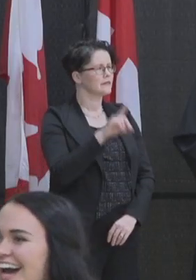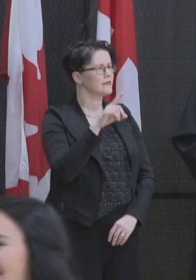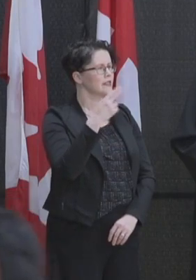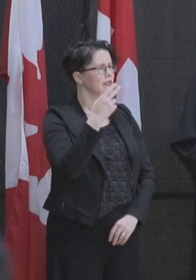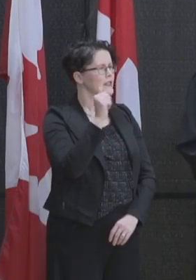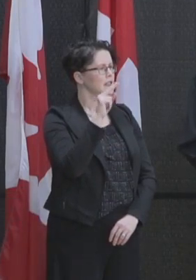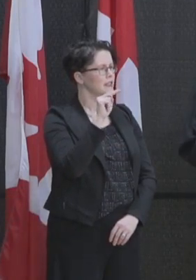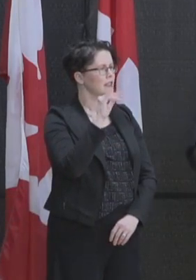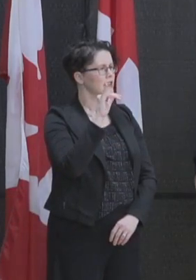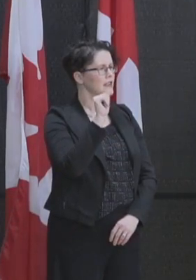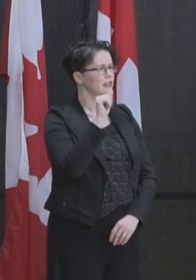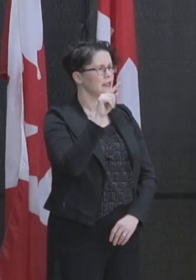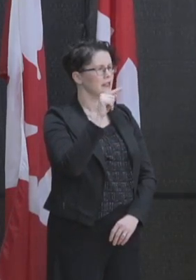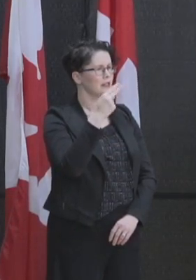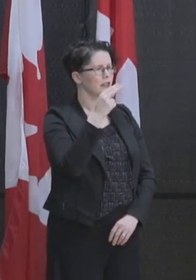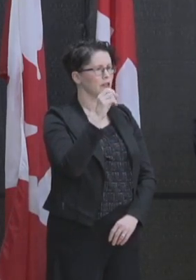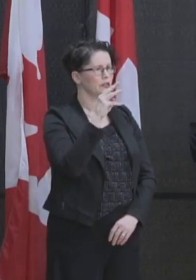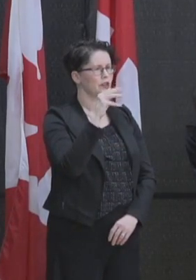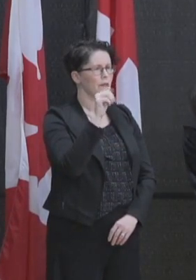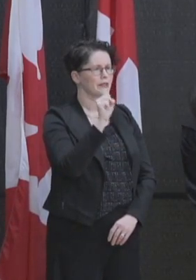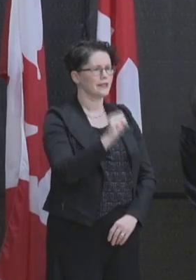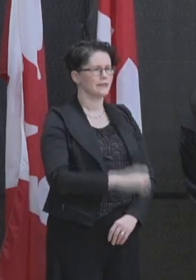Danya Thomas.